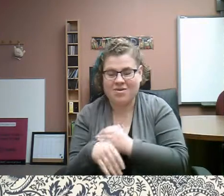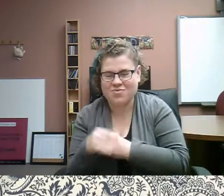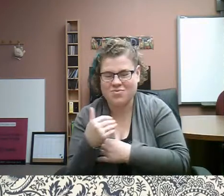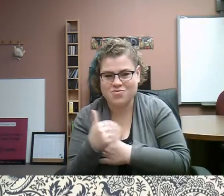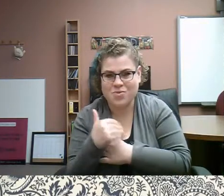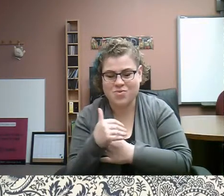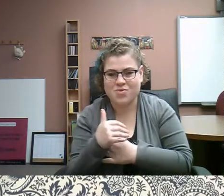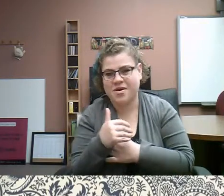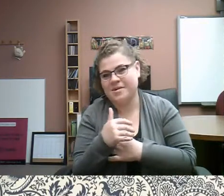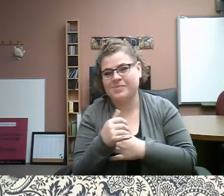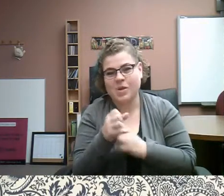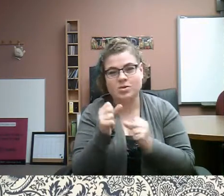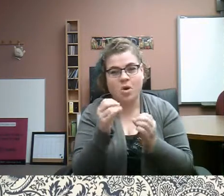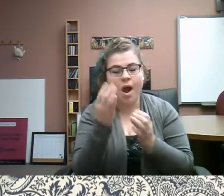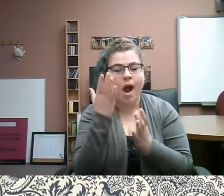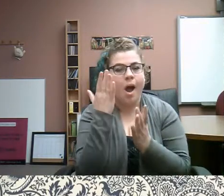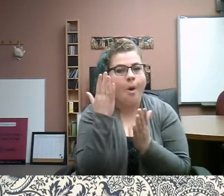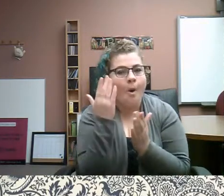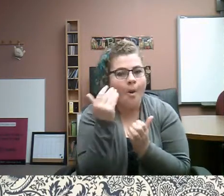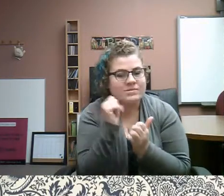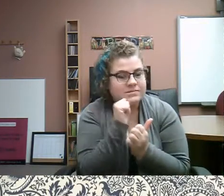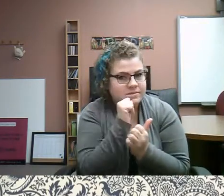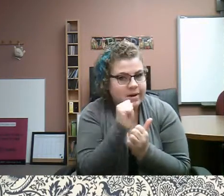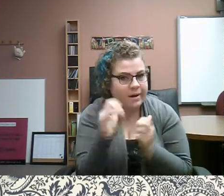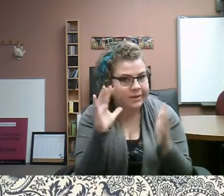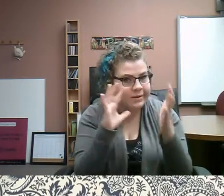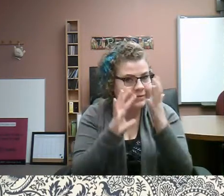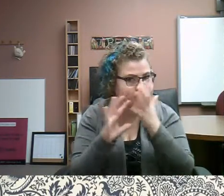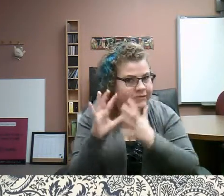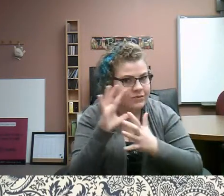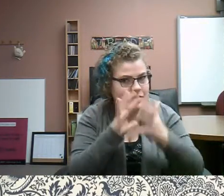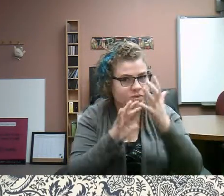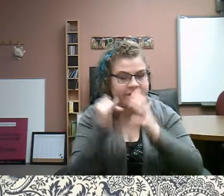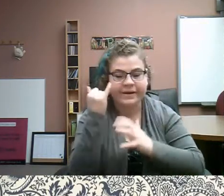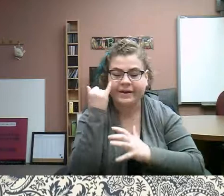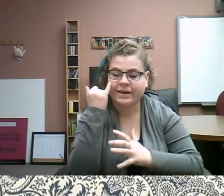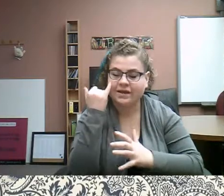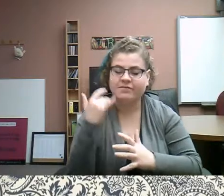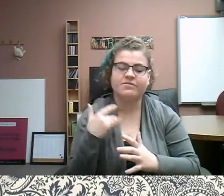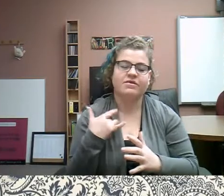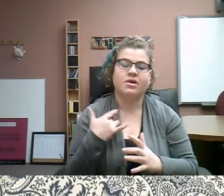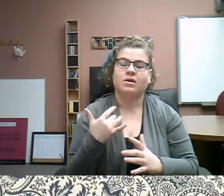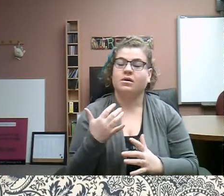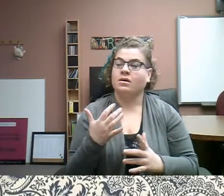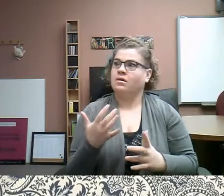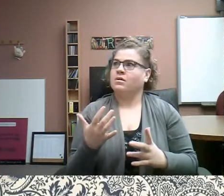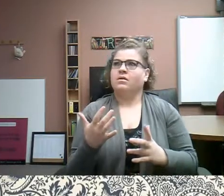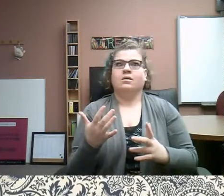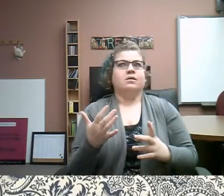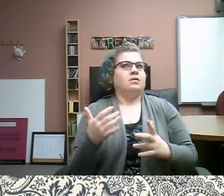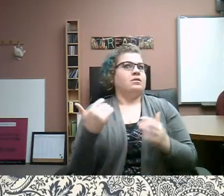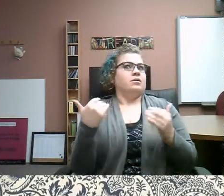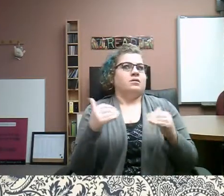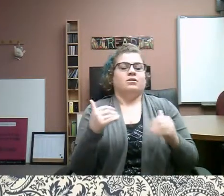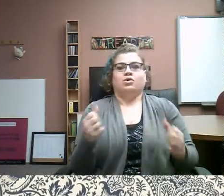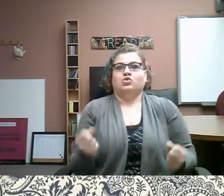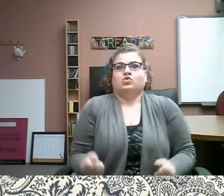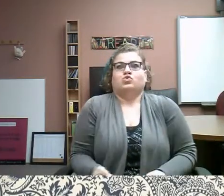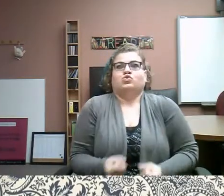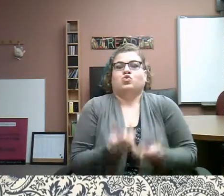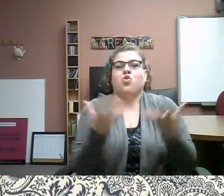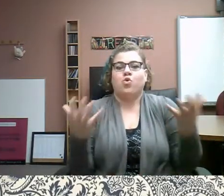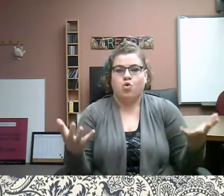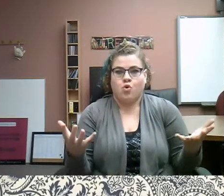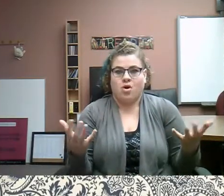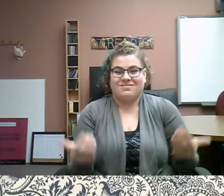each other as we add more. So I hope it's not going to be too confusing. And if you feel like